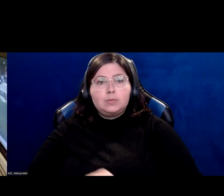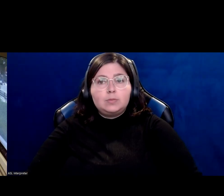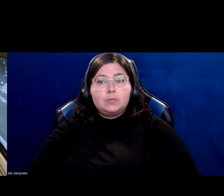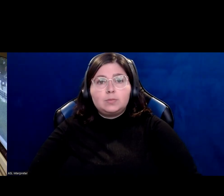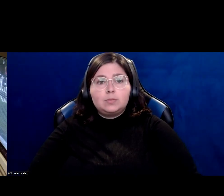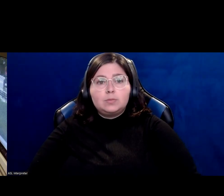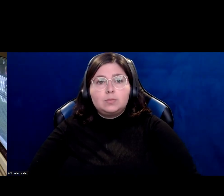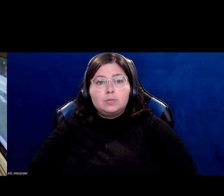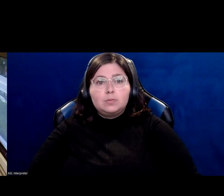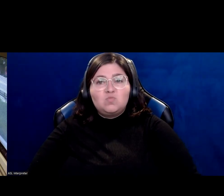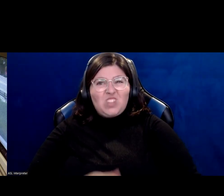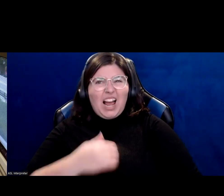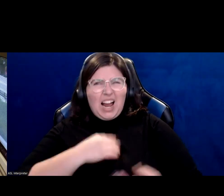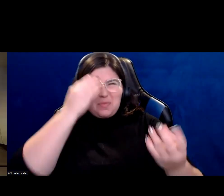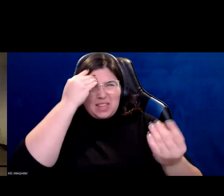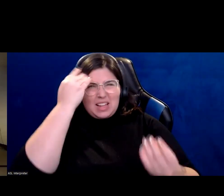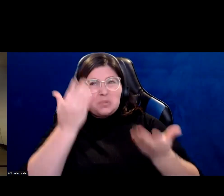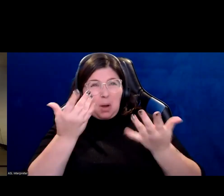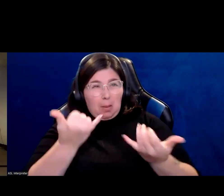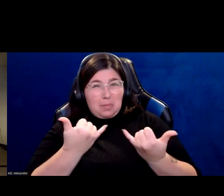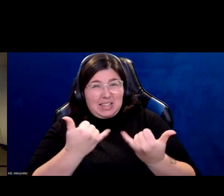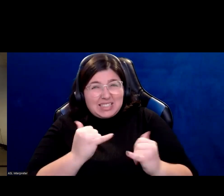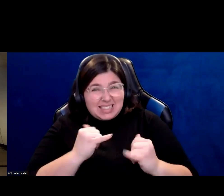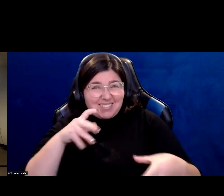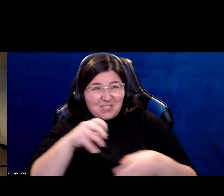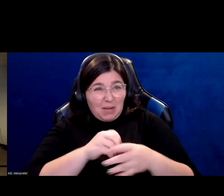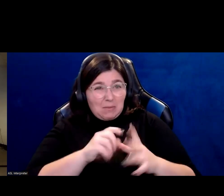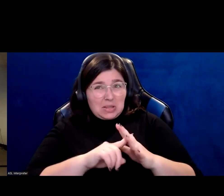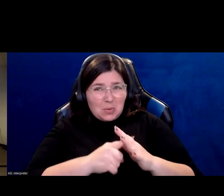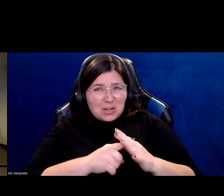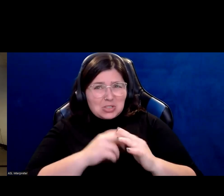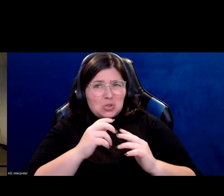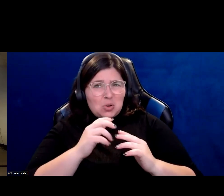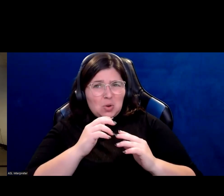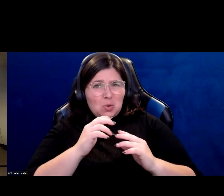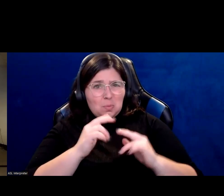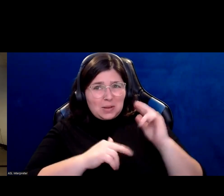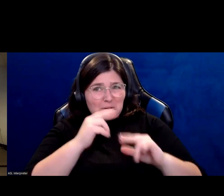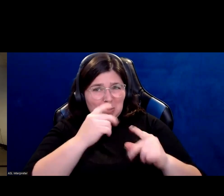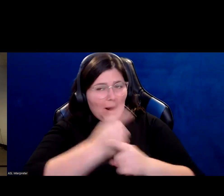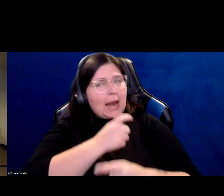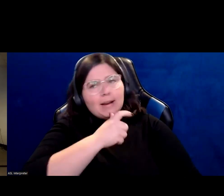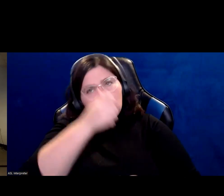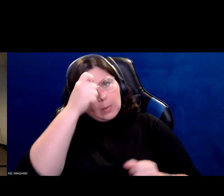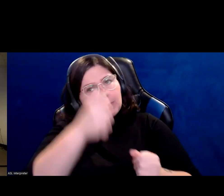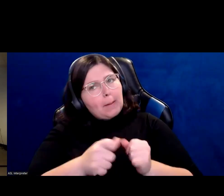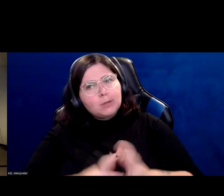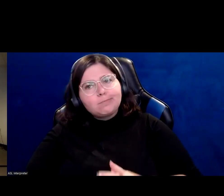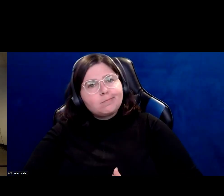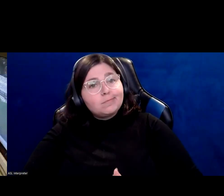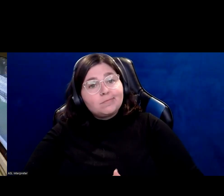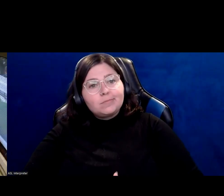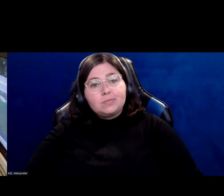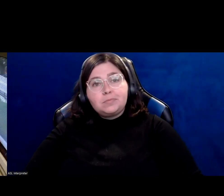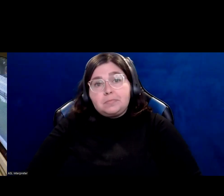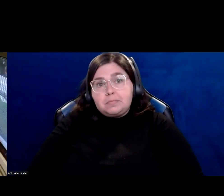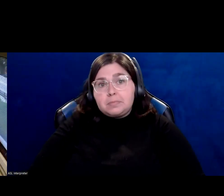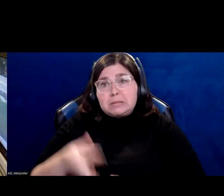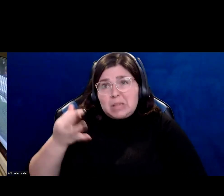so. I mean, I'm thinking it's still part of the original structure, right? Or maybe, I don't remember. It's 1960.